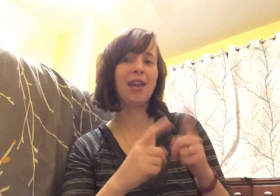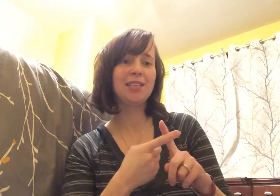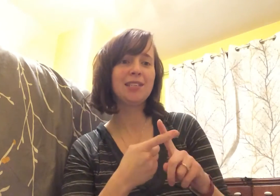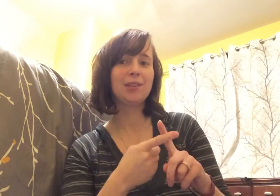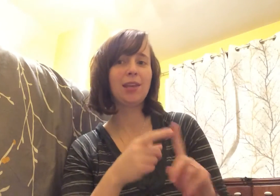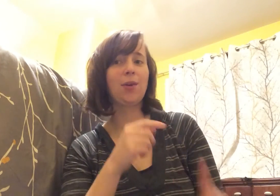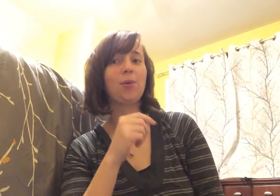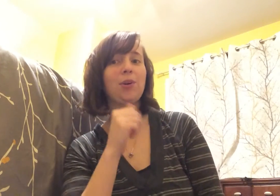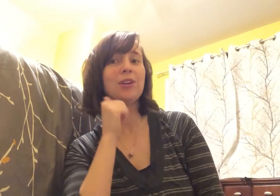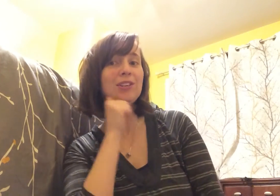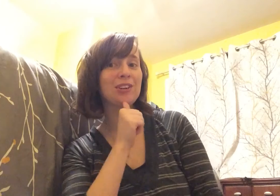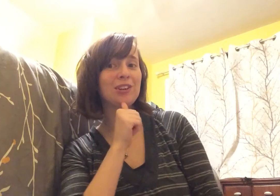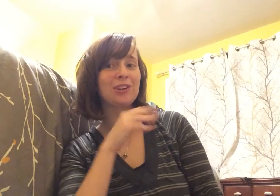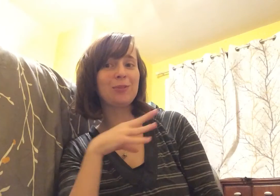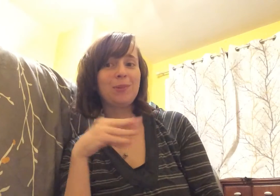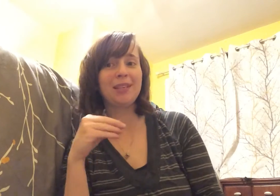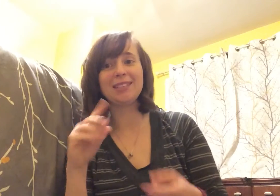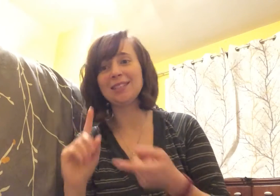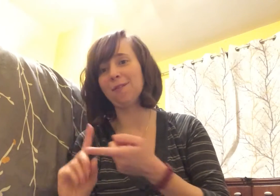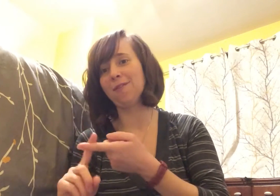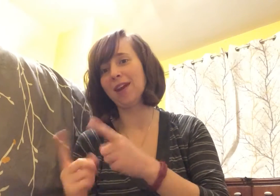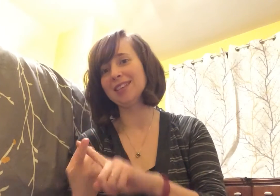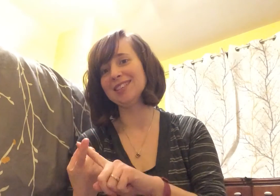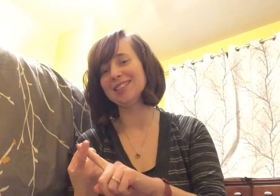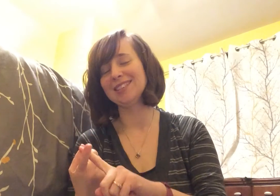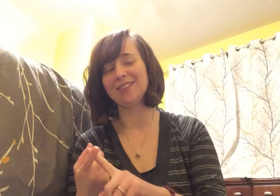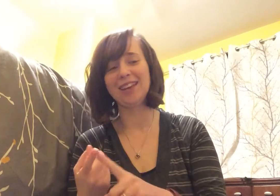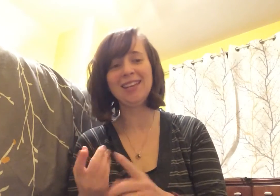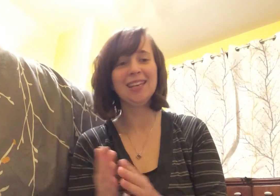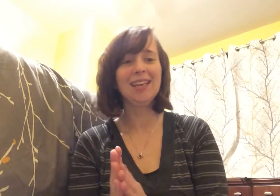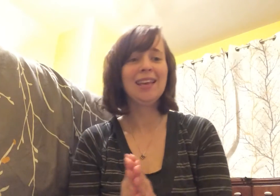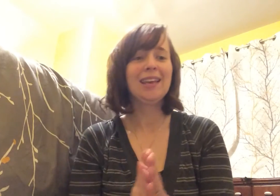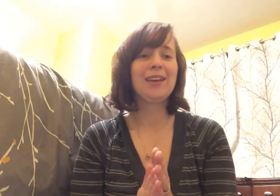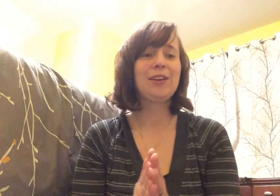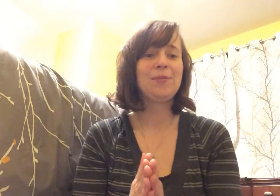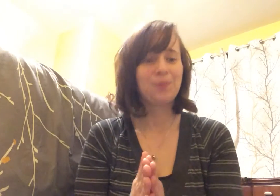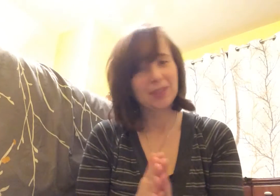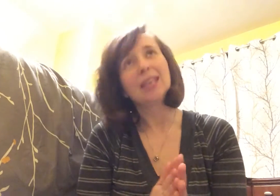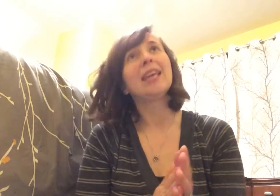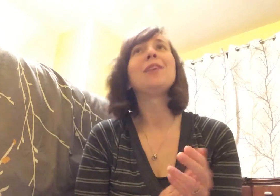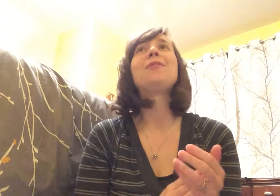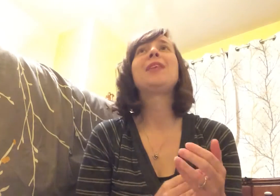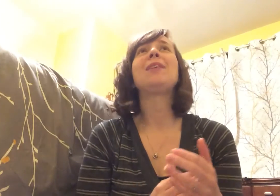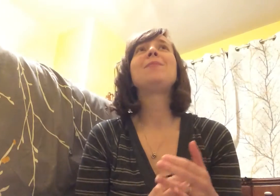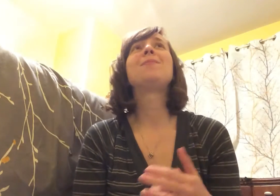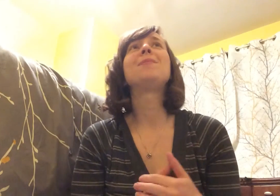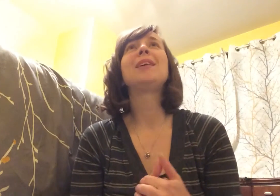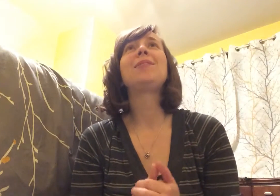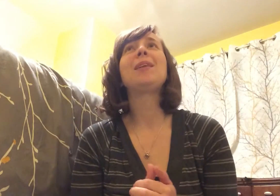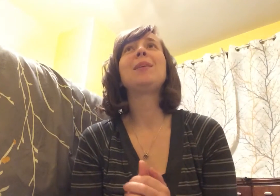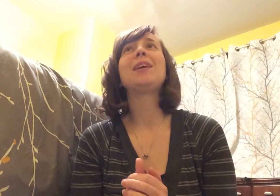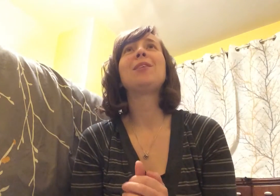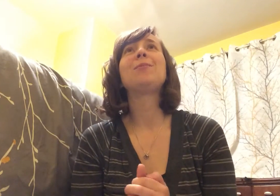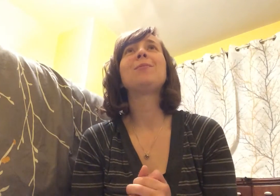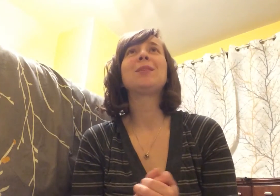friend or girl plus friend. Okay. If they become someone